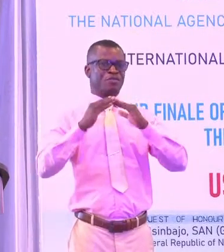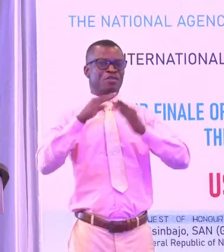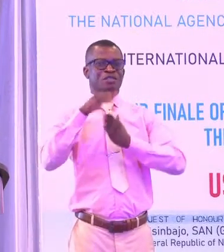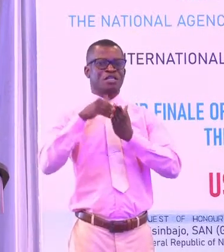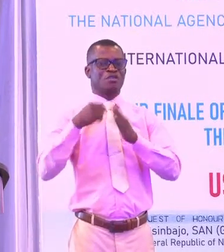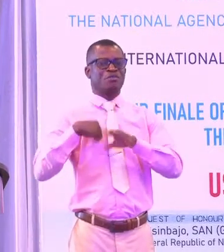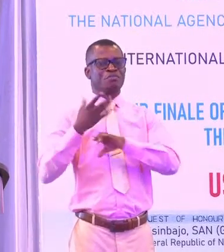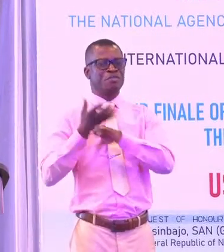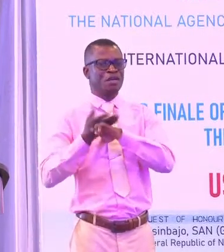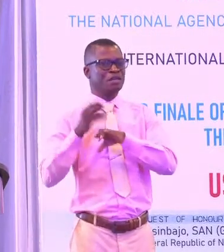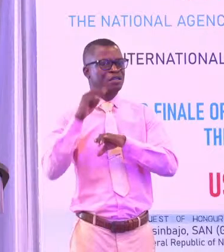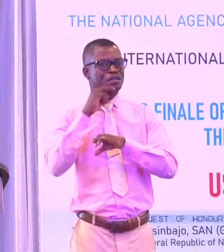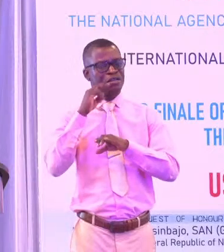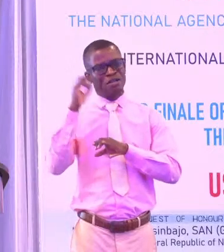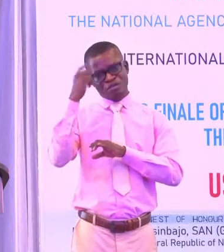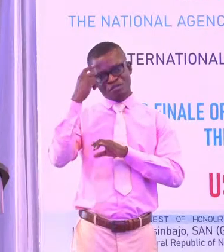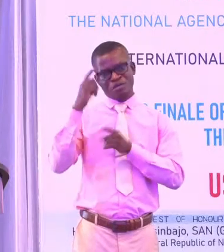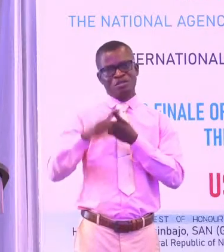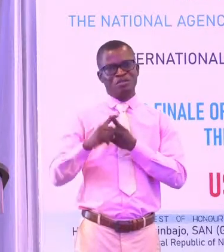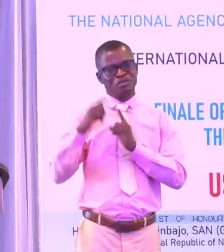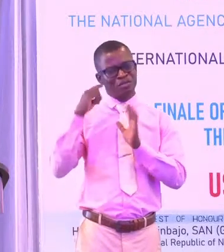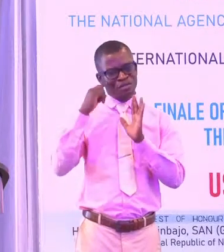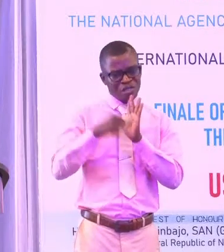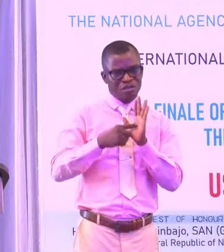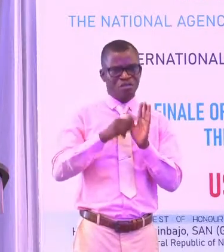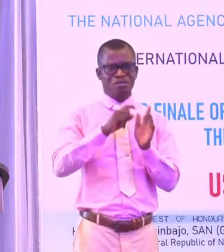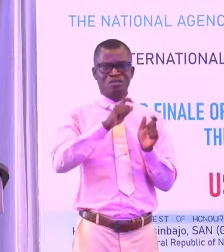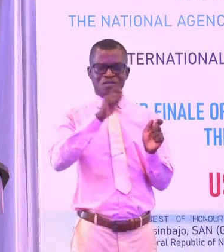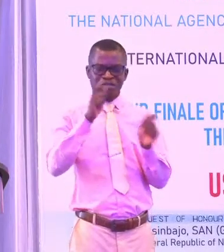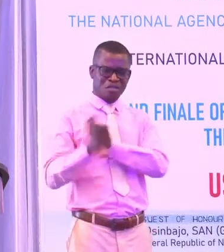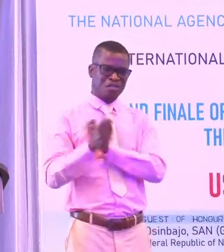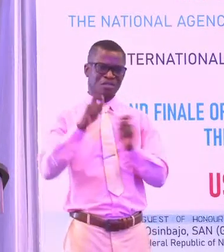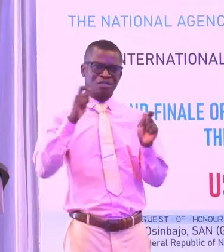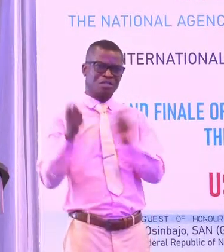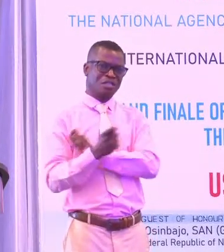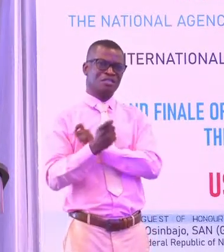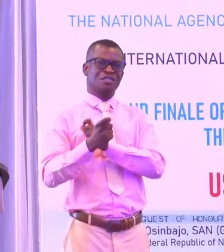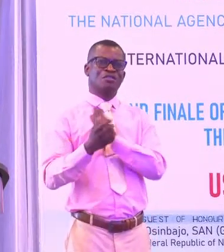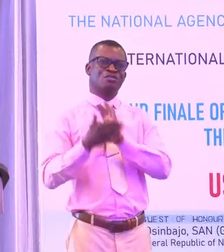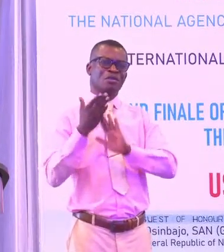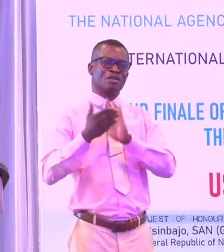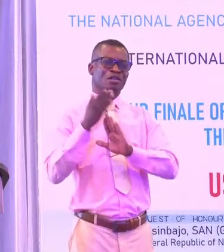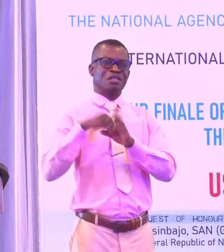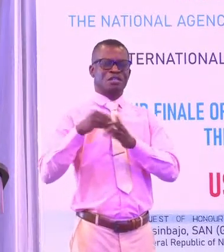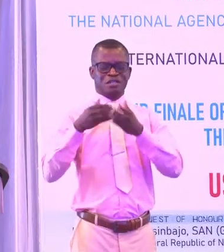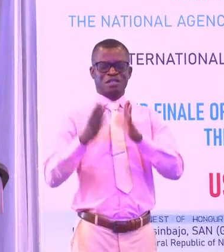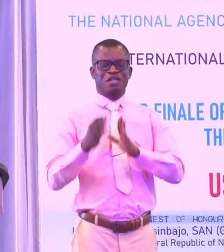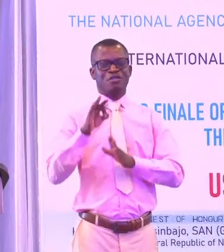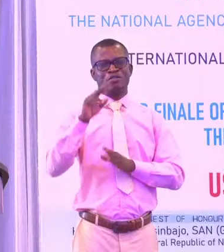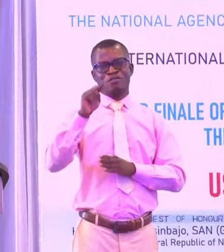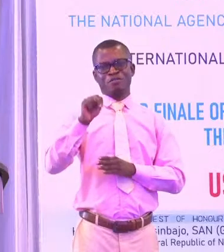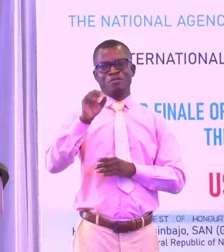Nigeria to consider the frequent changes in the leadership of NAPTIP and also to appoint